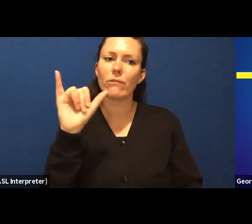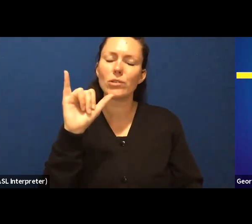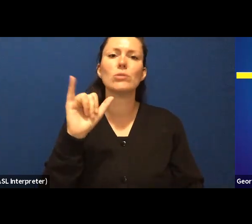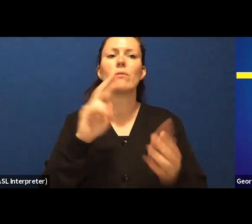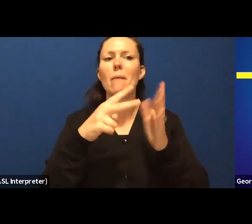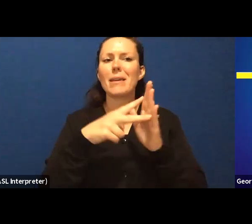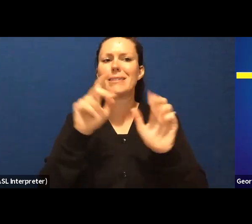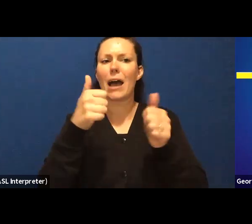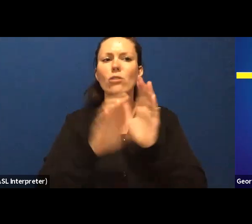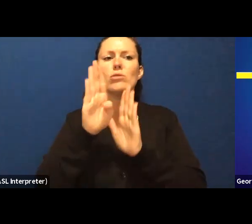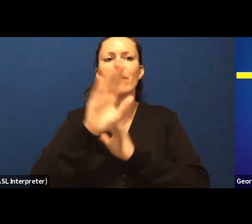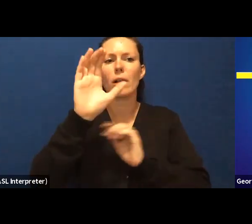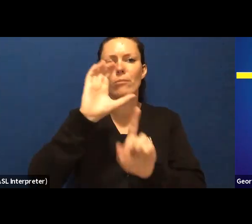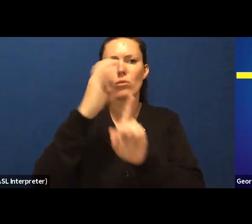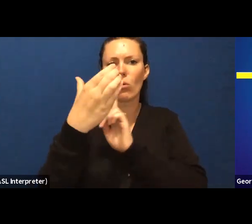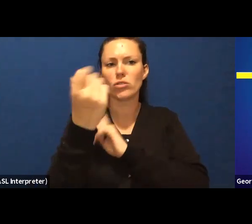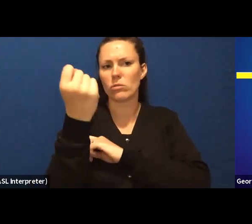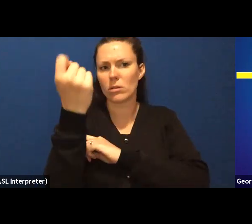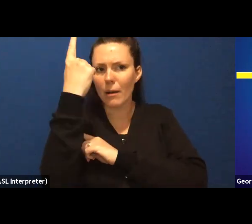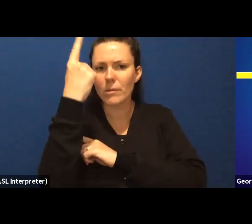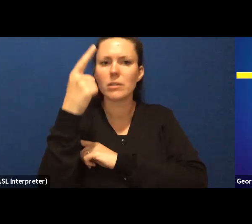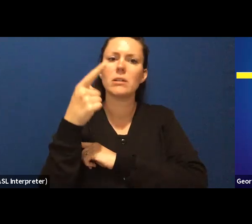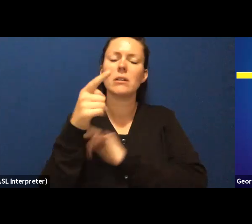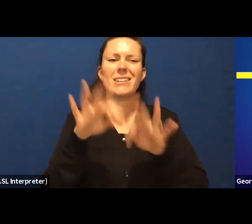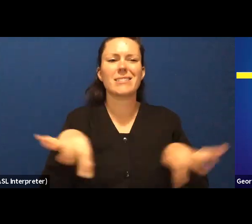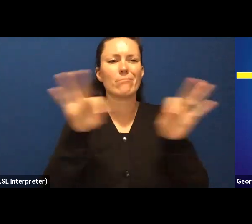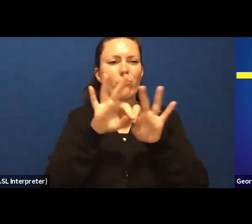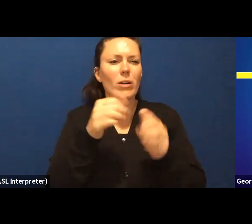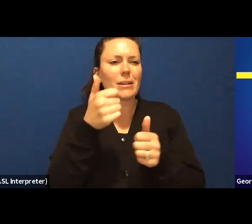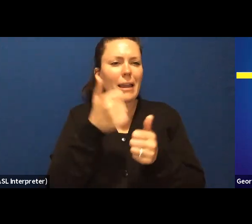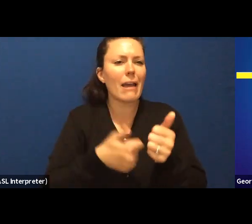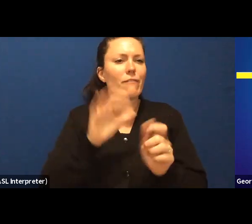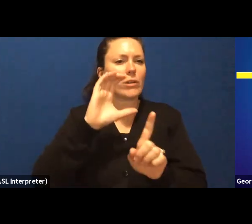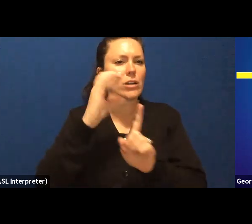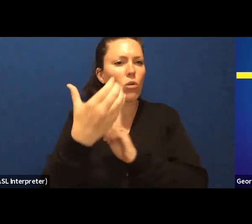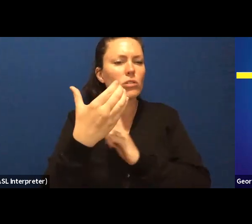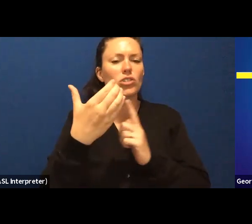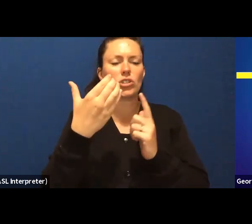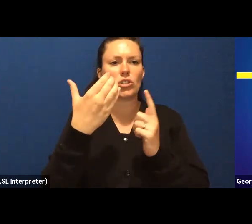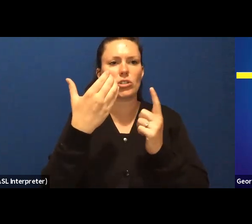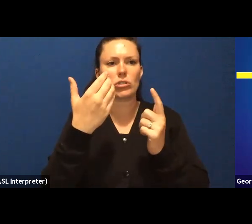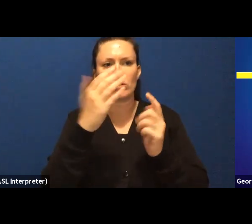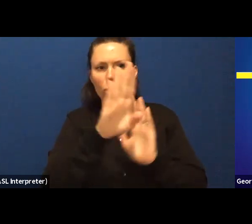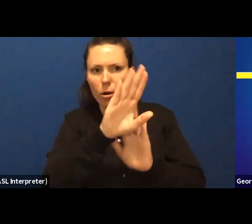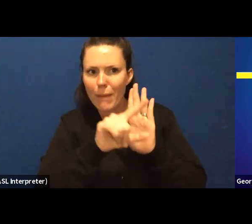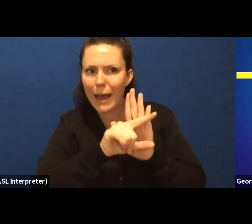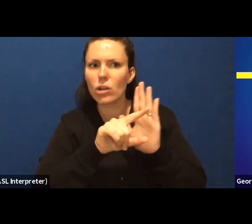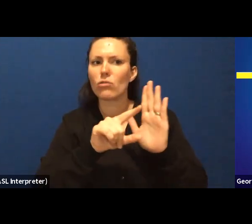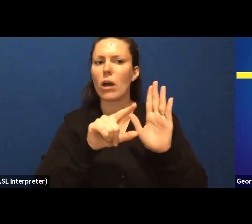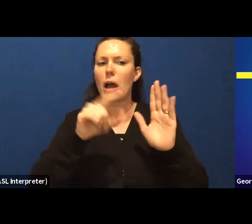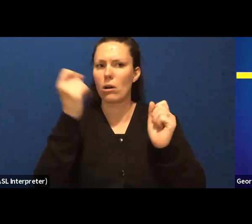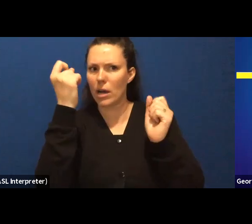competent, to understand the culture that everyone has, the background, and just be more